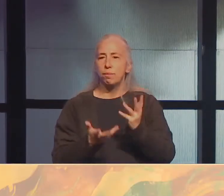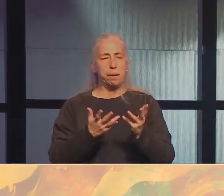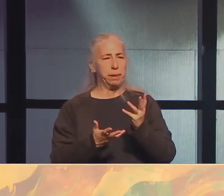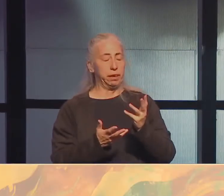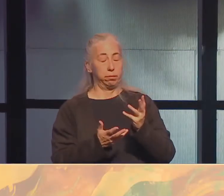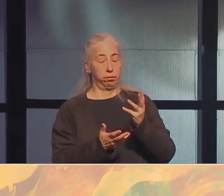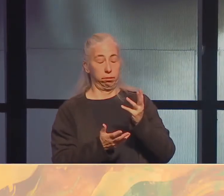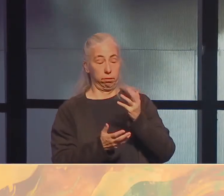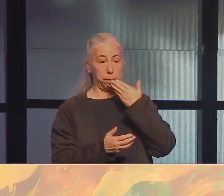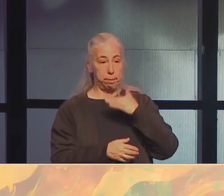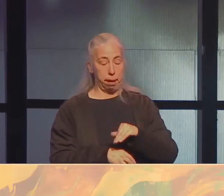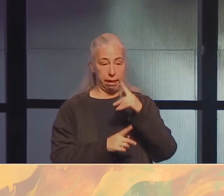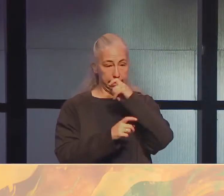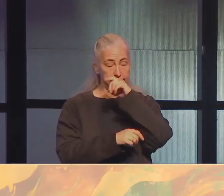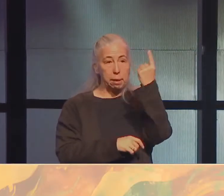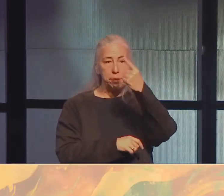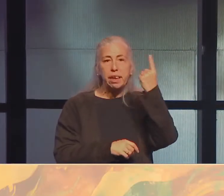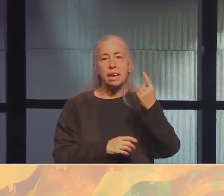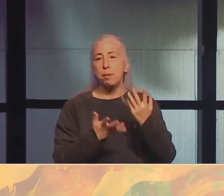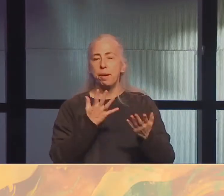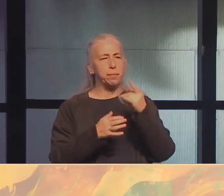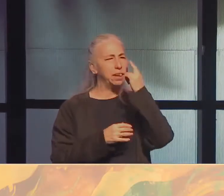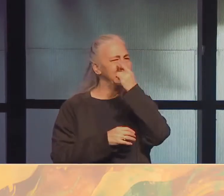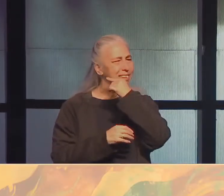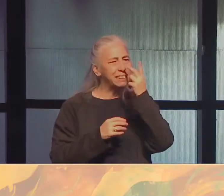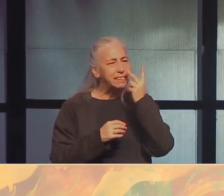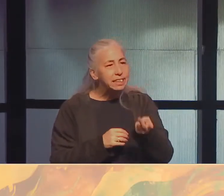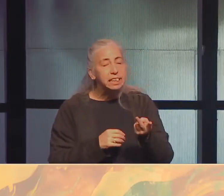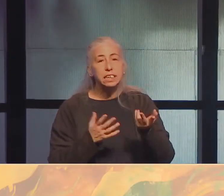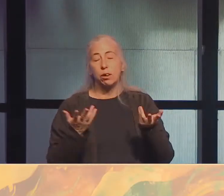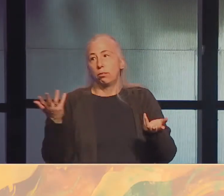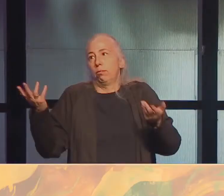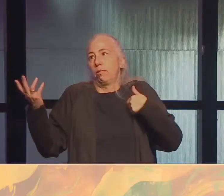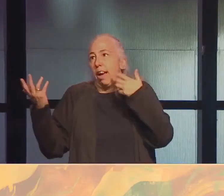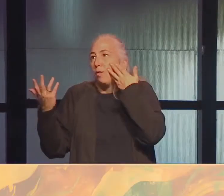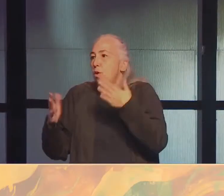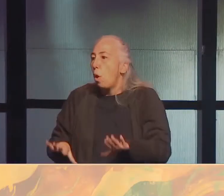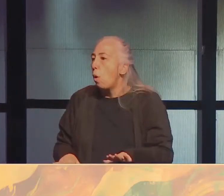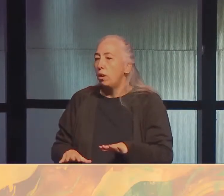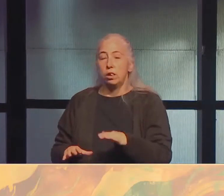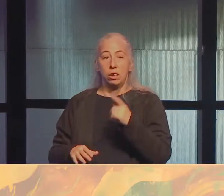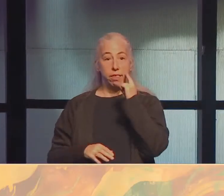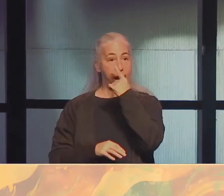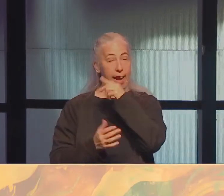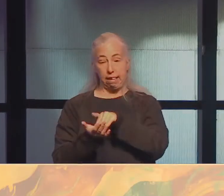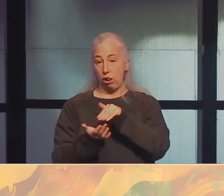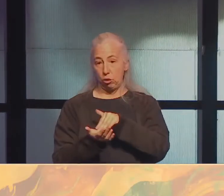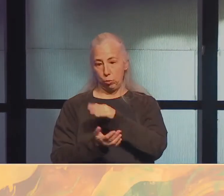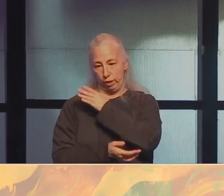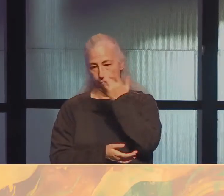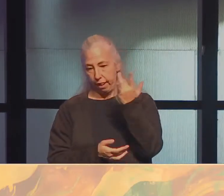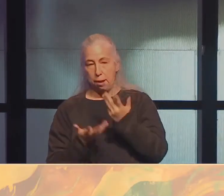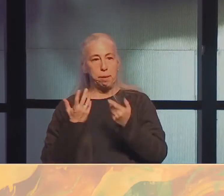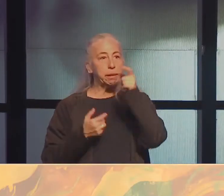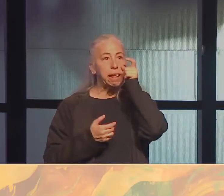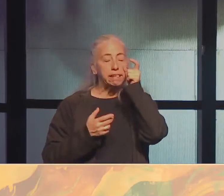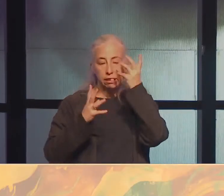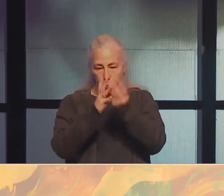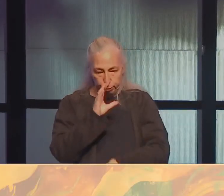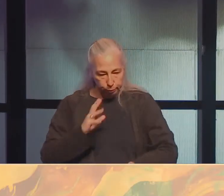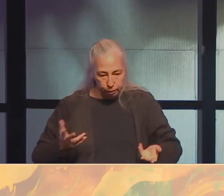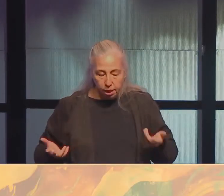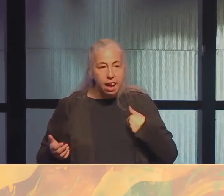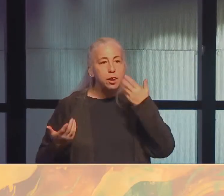But I don't know. He's got bad eyesight. We didn't take him to the optometrist before we went. I have no idea what's going on. He left his glasses. But they